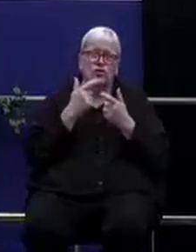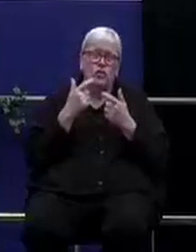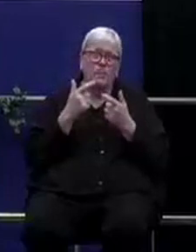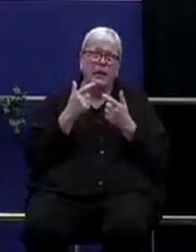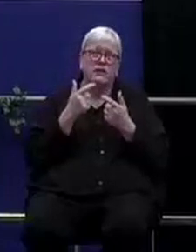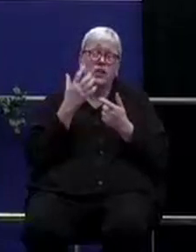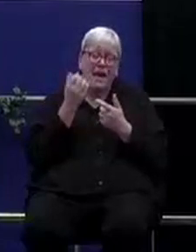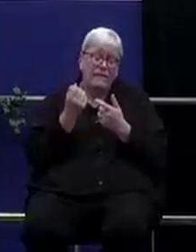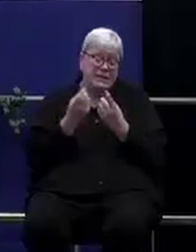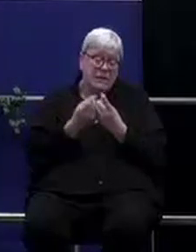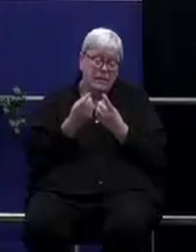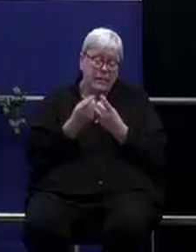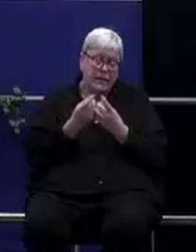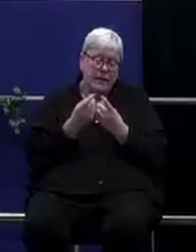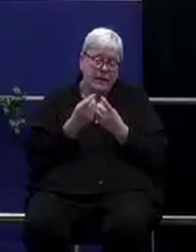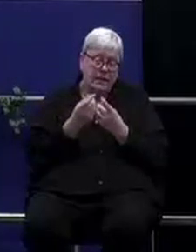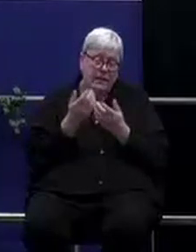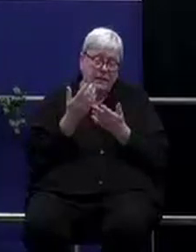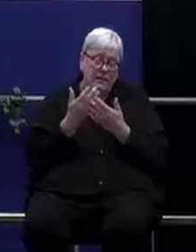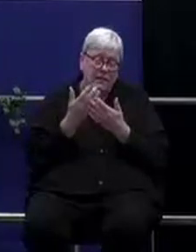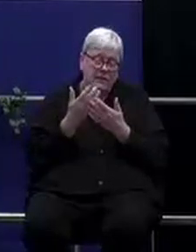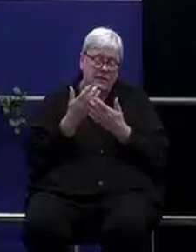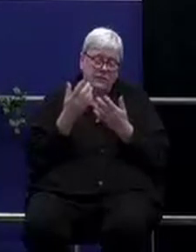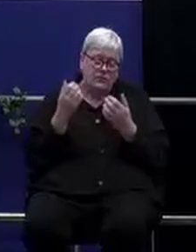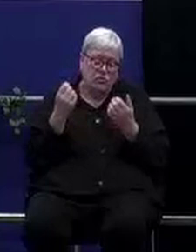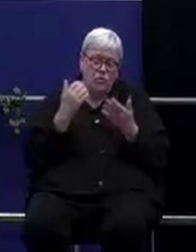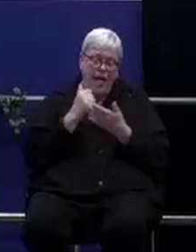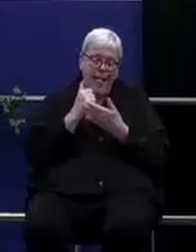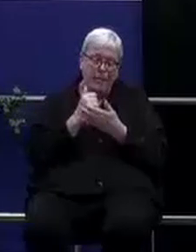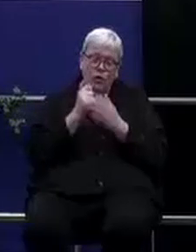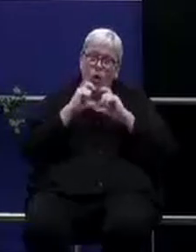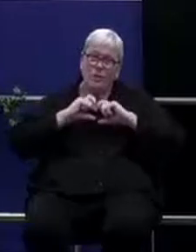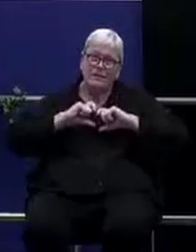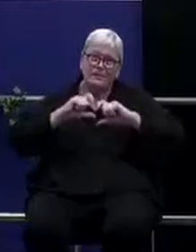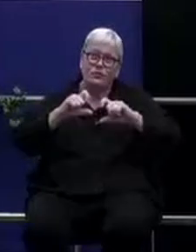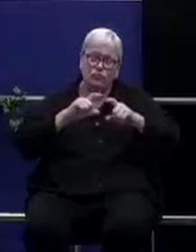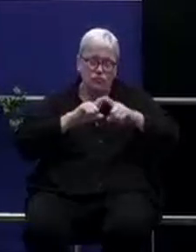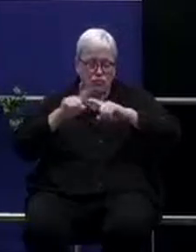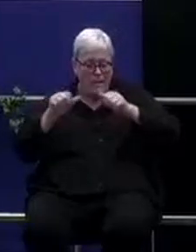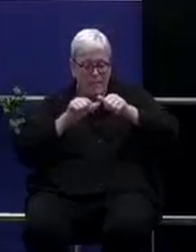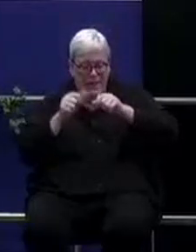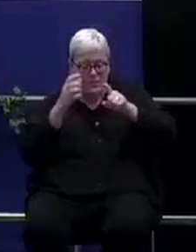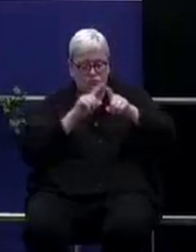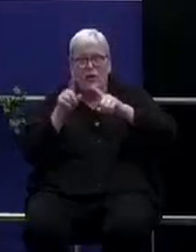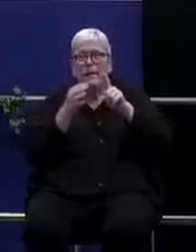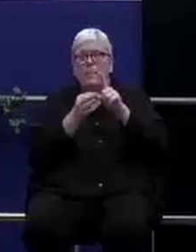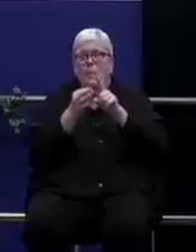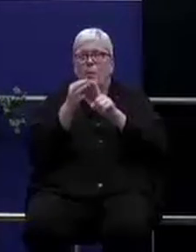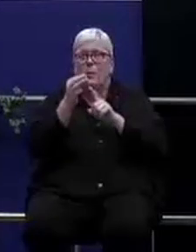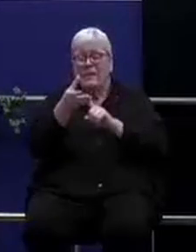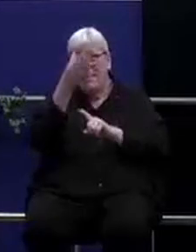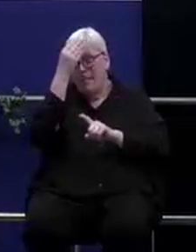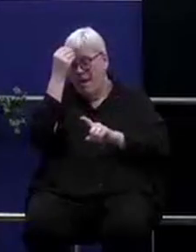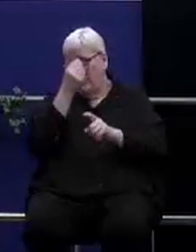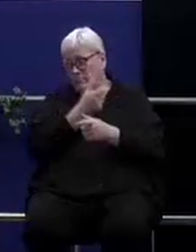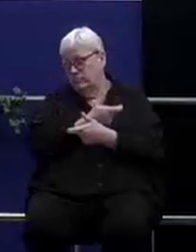have something that kind of makes you continue to go, I'll just keep trying, I'll try and get better and better. And you want to learn. Even now, I'm like,